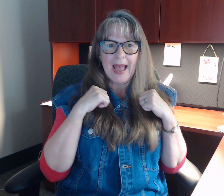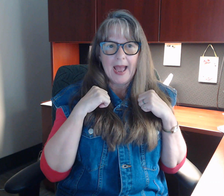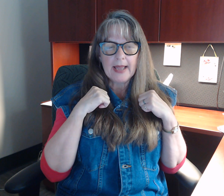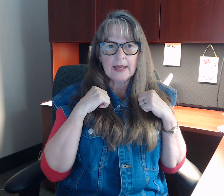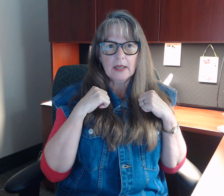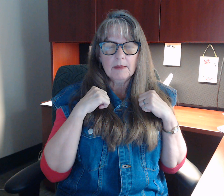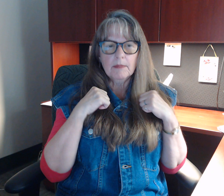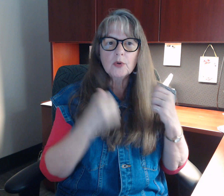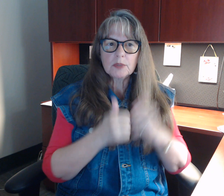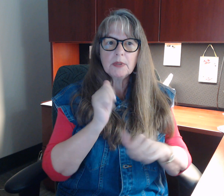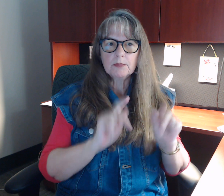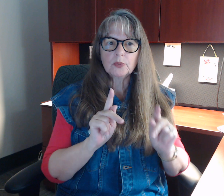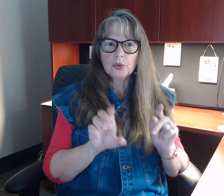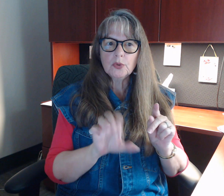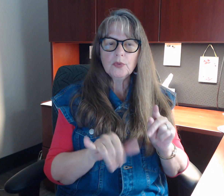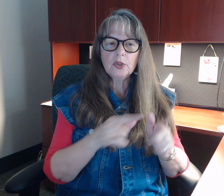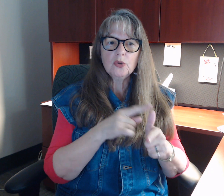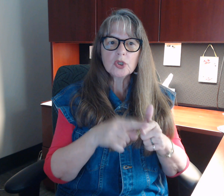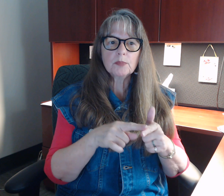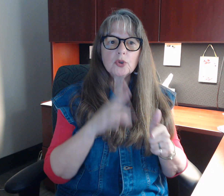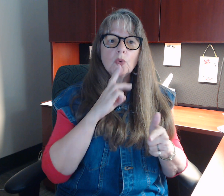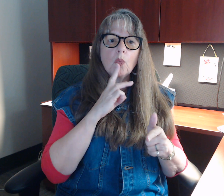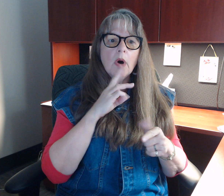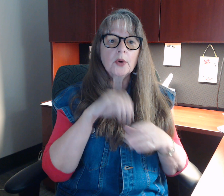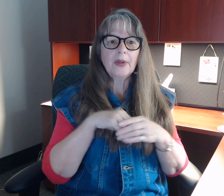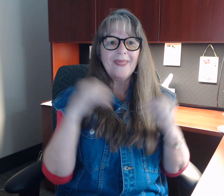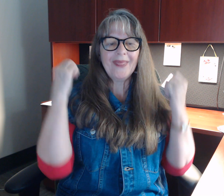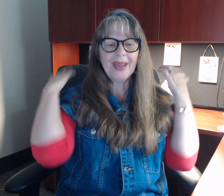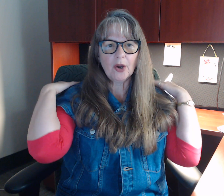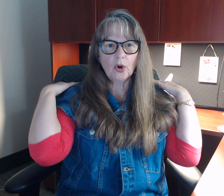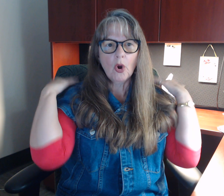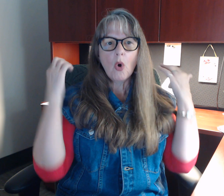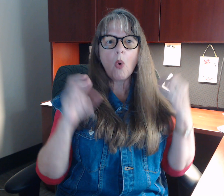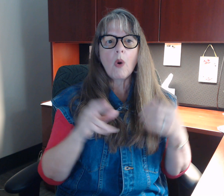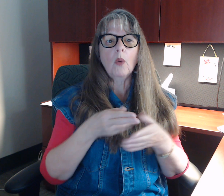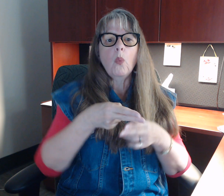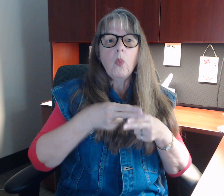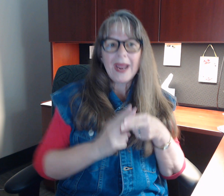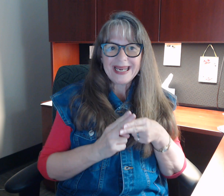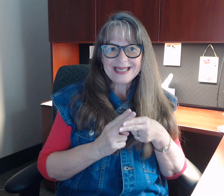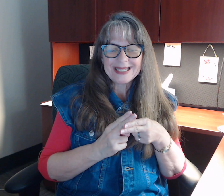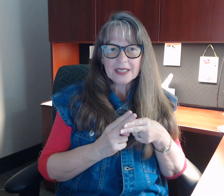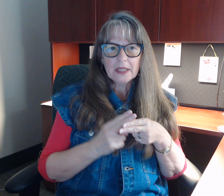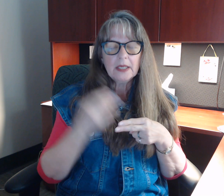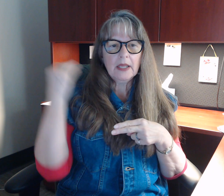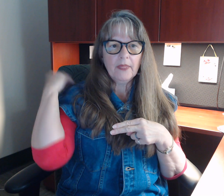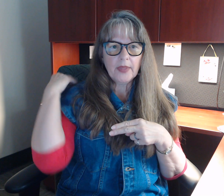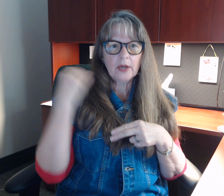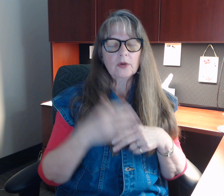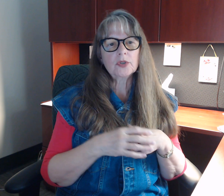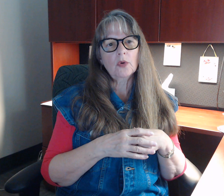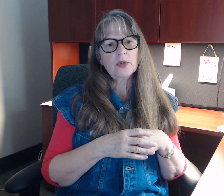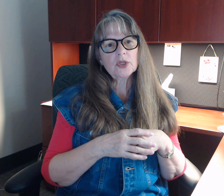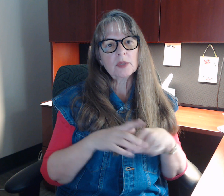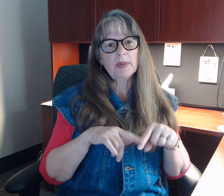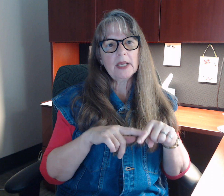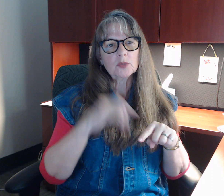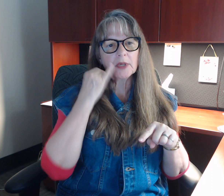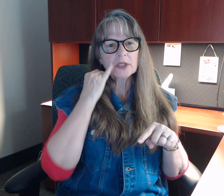backpack, most people do, then you just put your water in there, or a weight in there. So it just depends, because if you